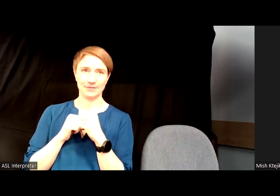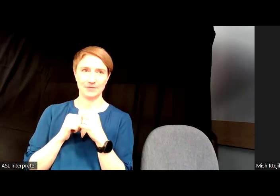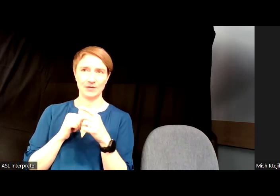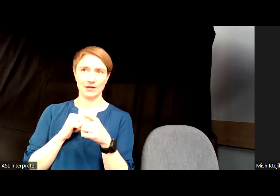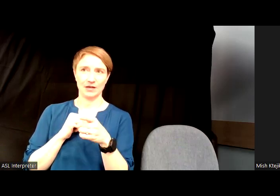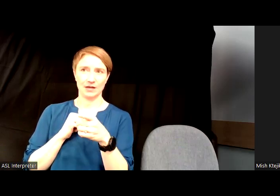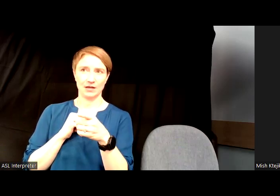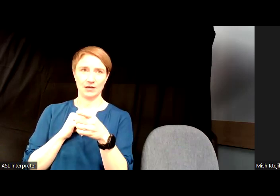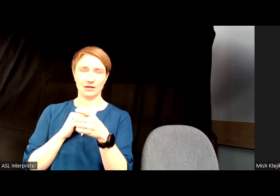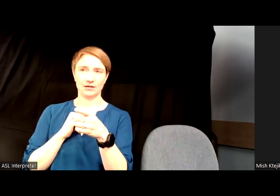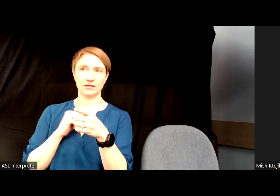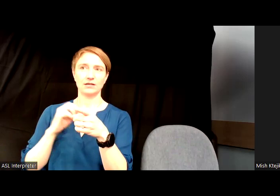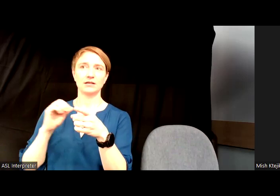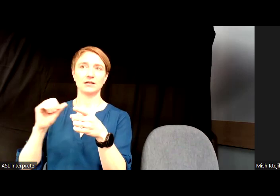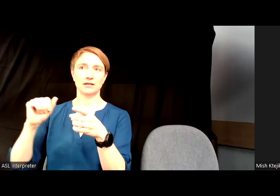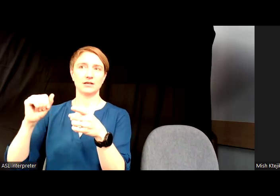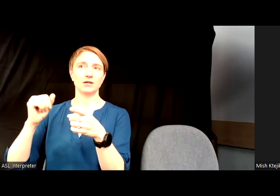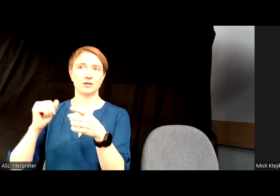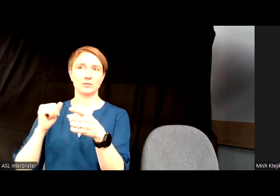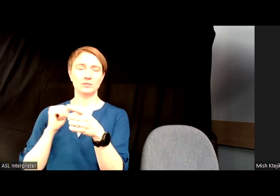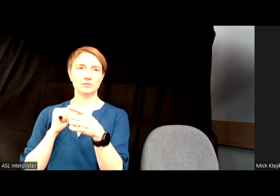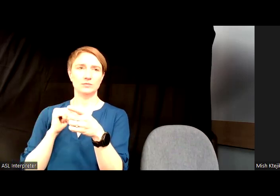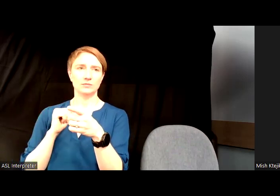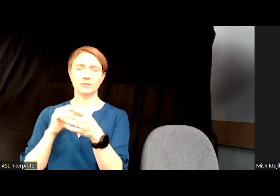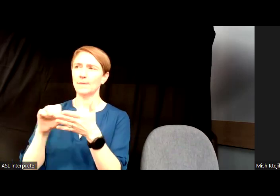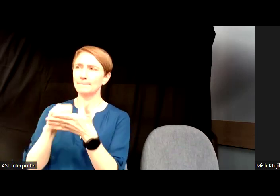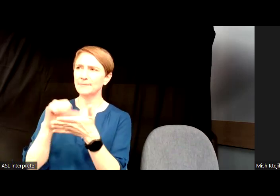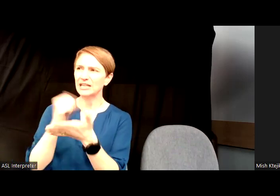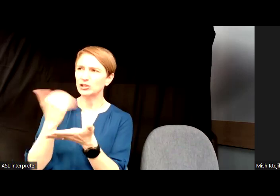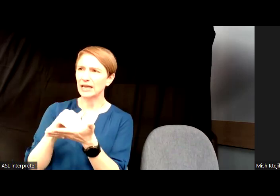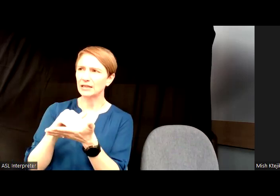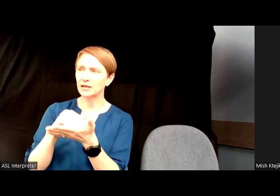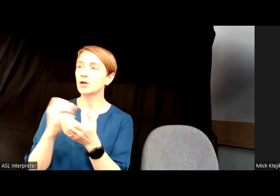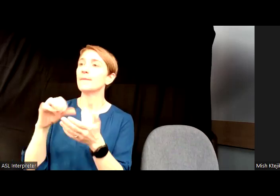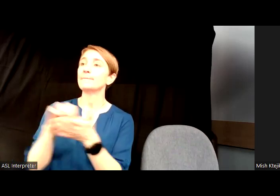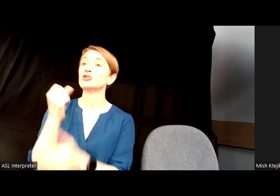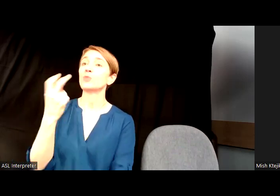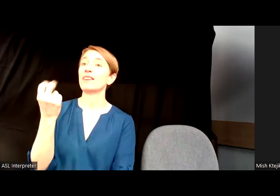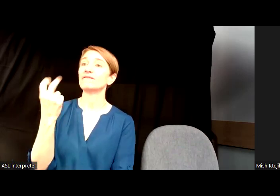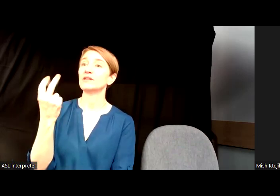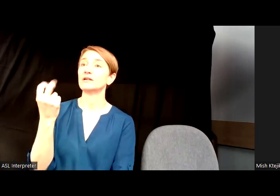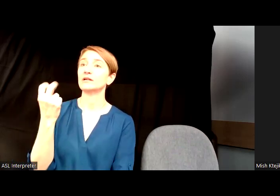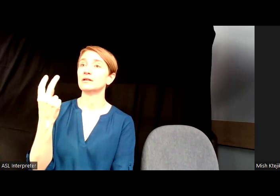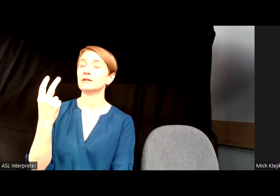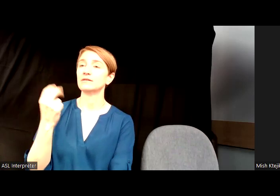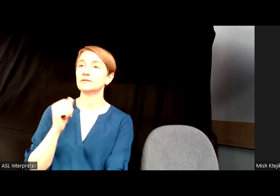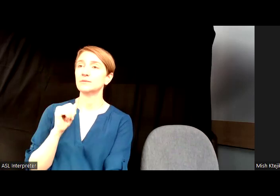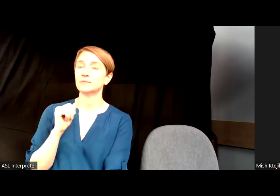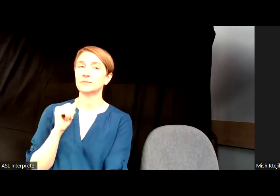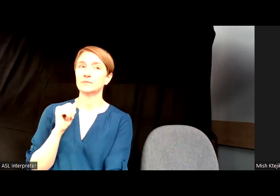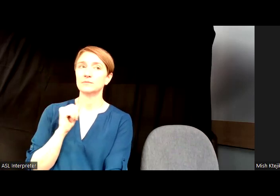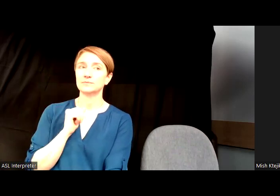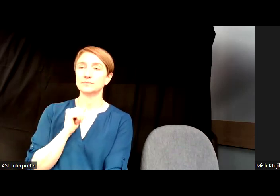Sammy, this is the interpreters asking, what page are you on? I'm not seeing any of that. page 12. Page 12.